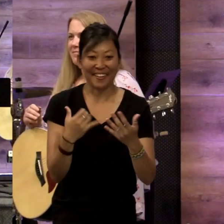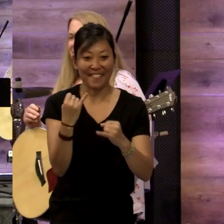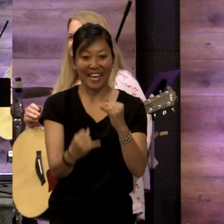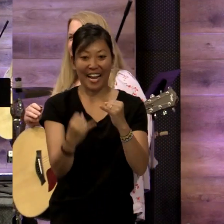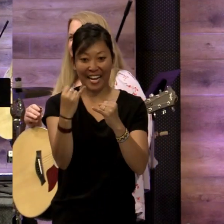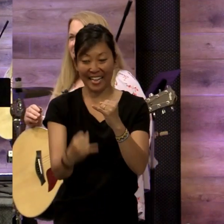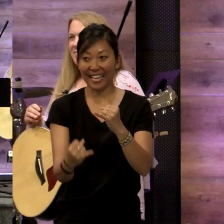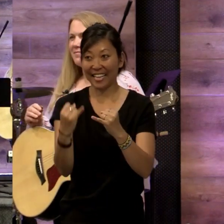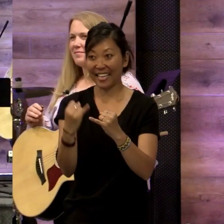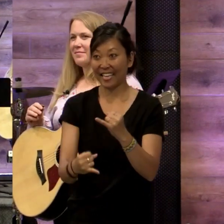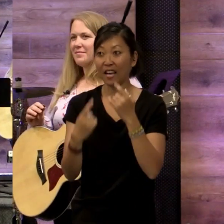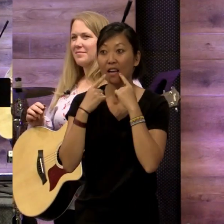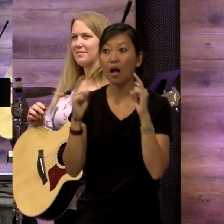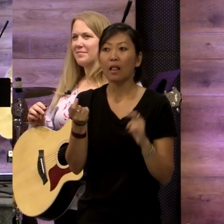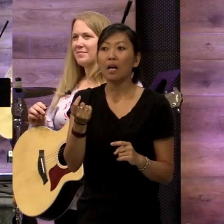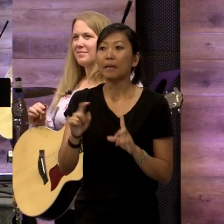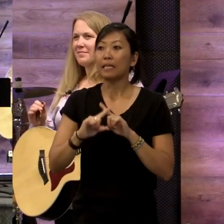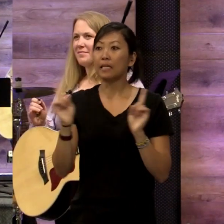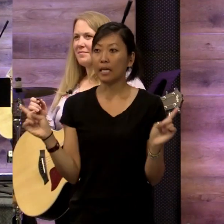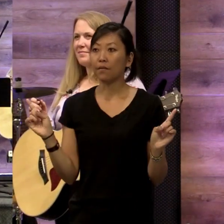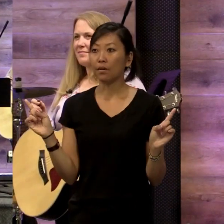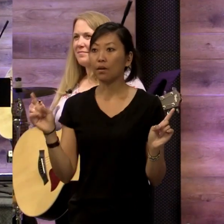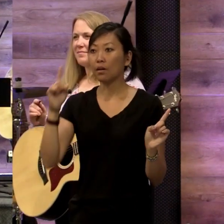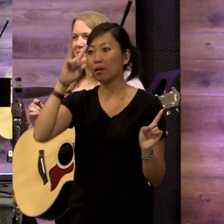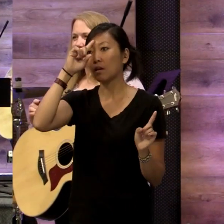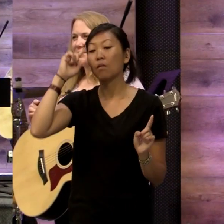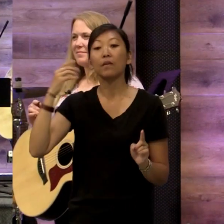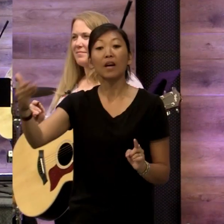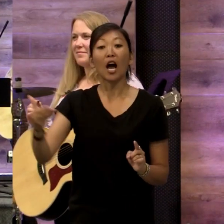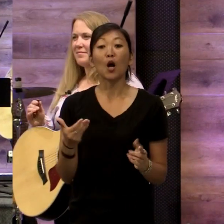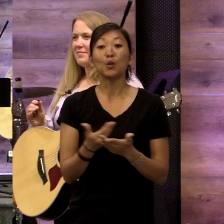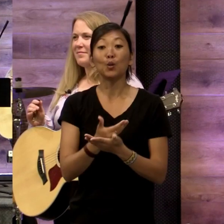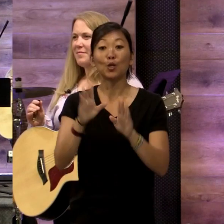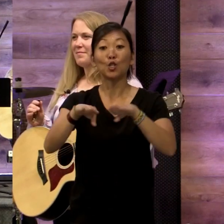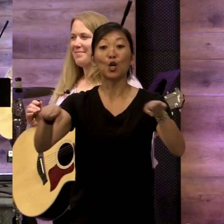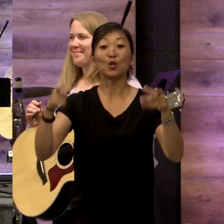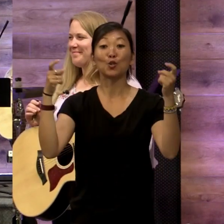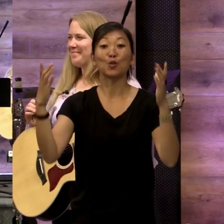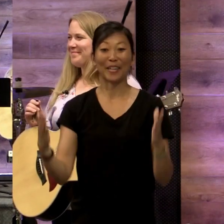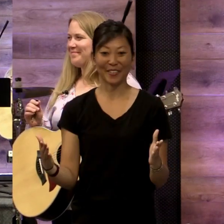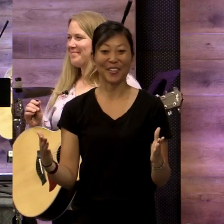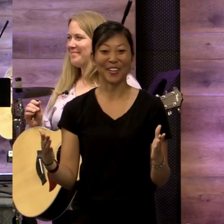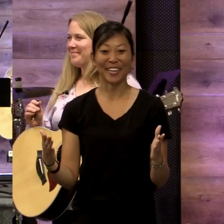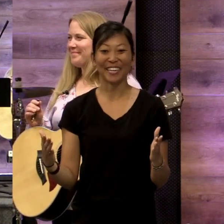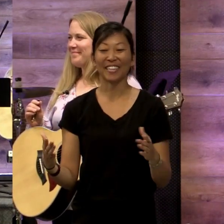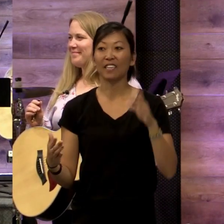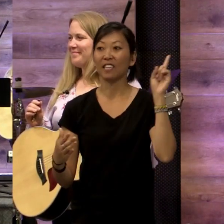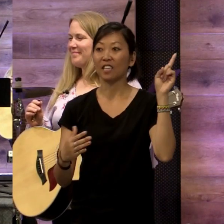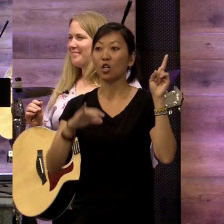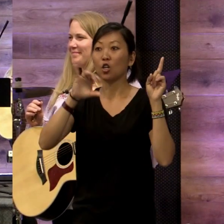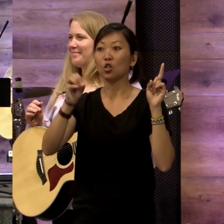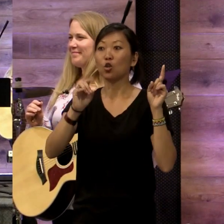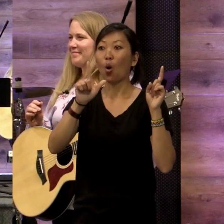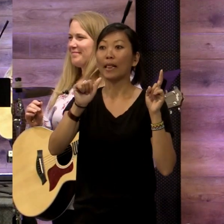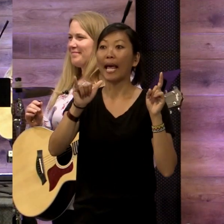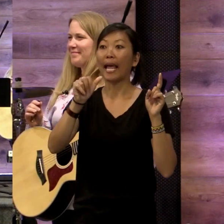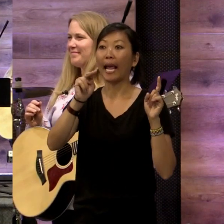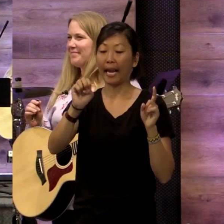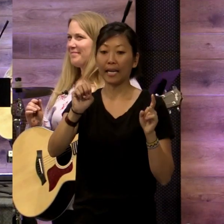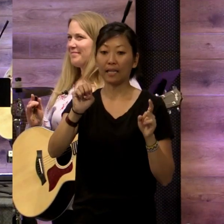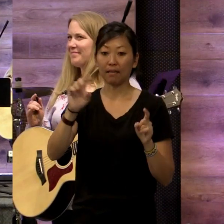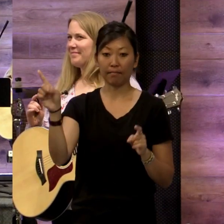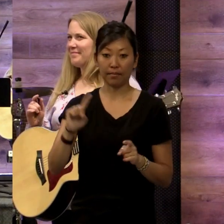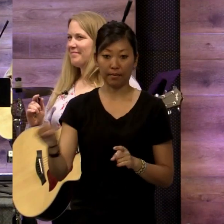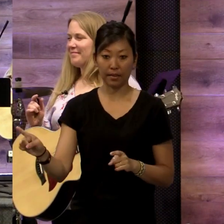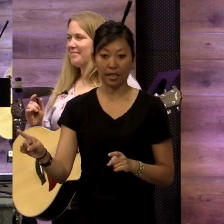Finally, our last announcement is a little bit different than the other ones. We've hired a new kids director. So we've hired Jelaine Zandarowski,